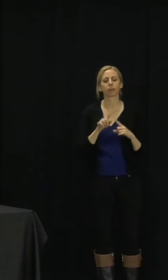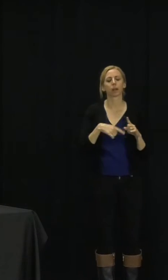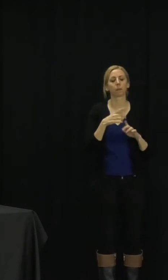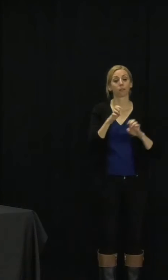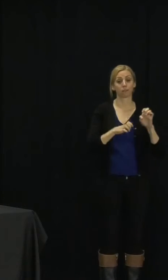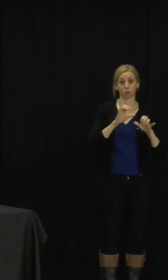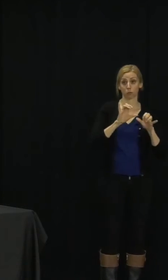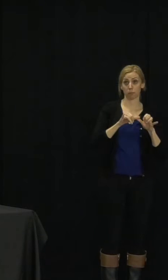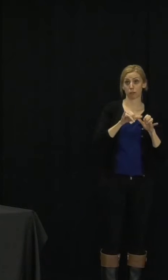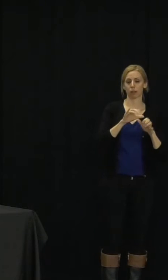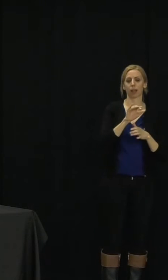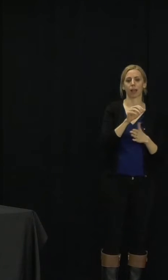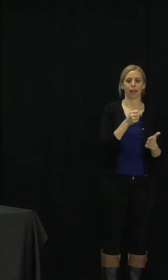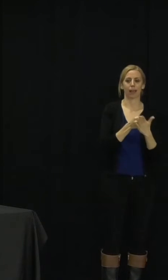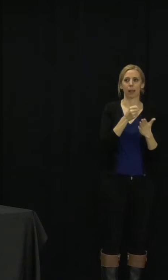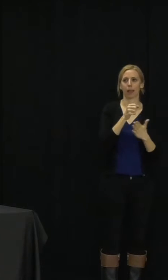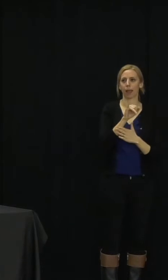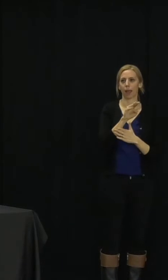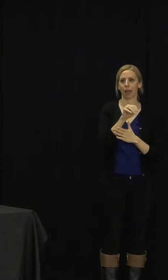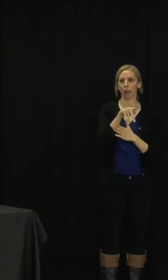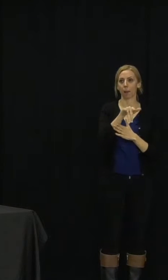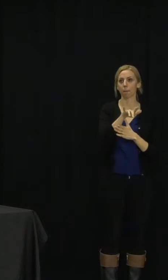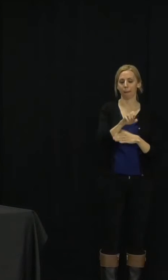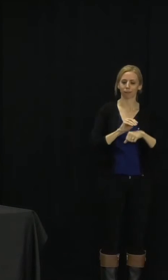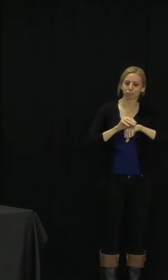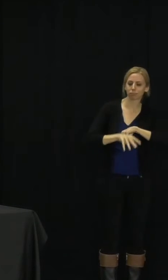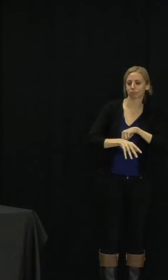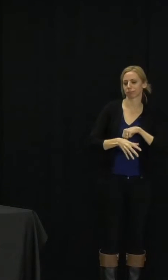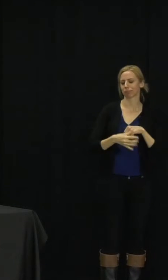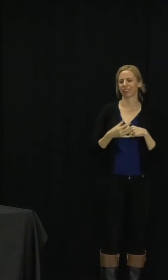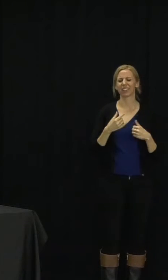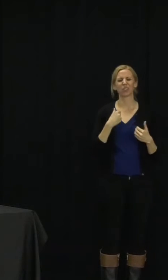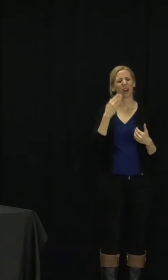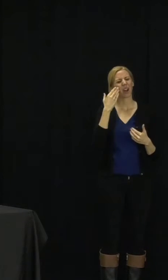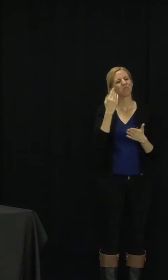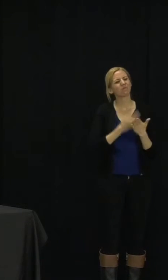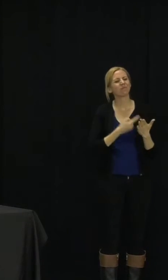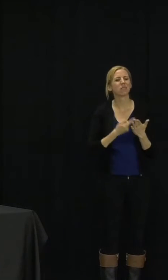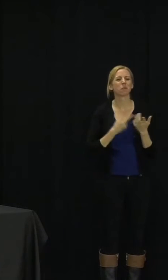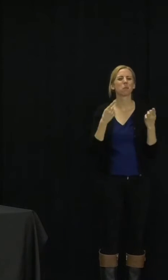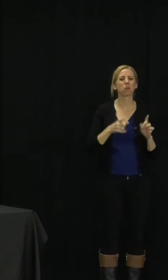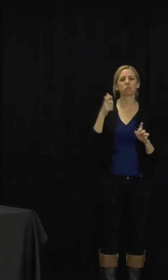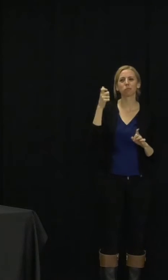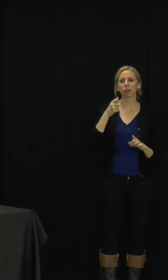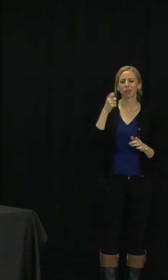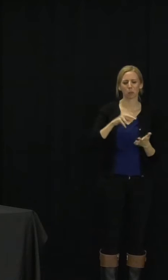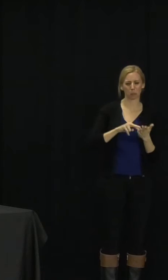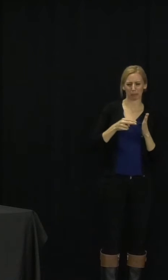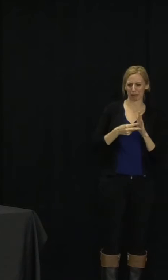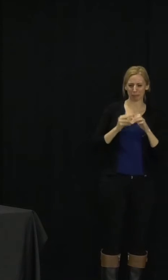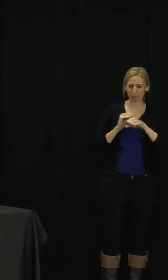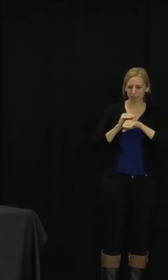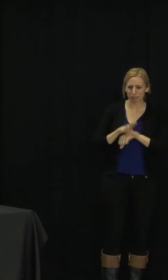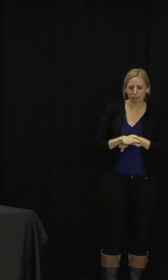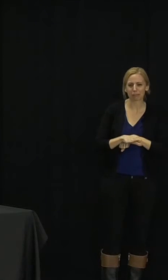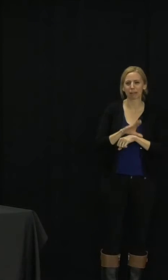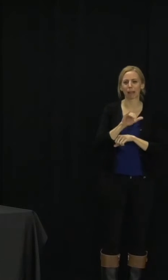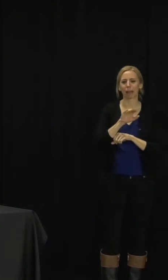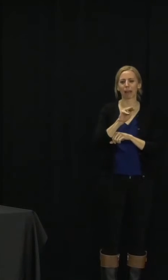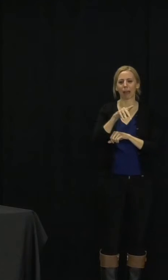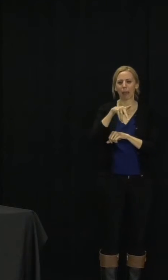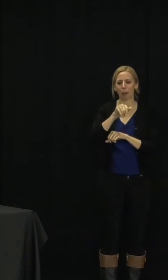processes to give those funds out in smaller increments to help reduce those barriers of